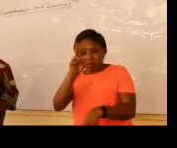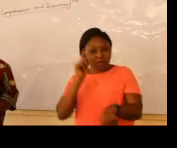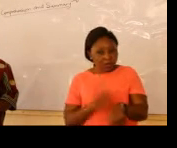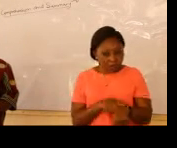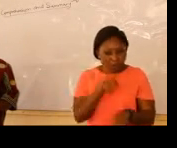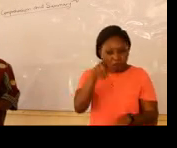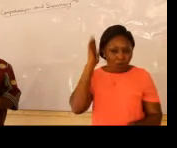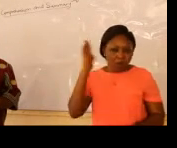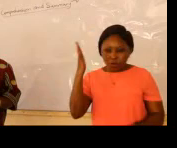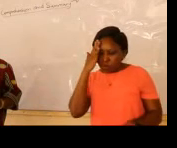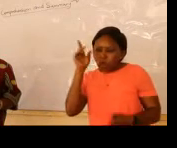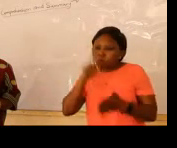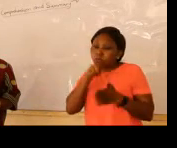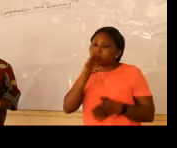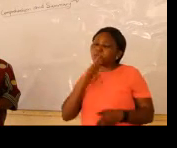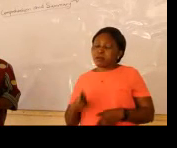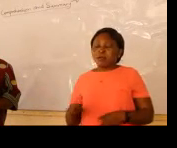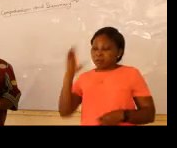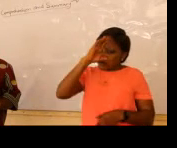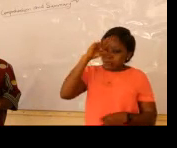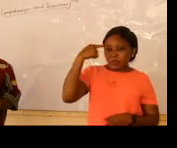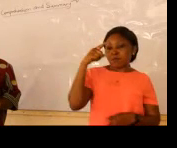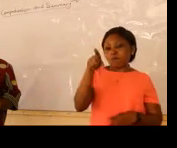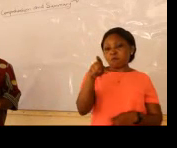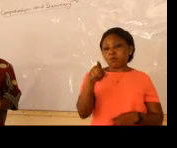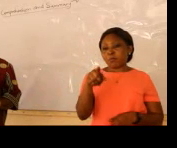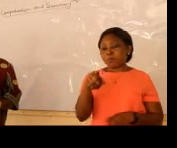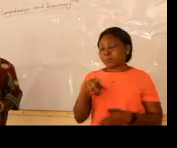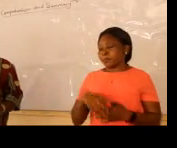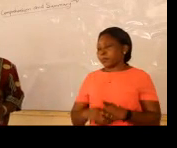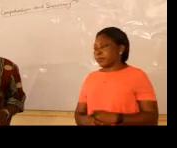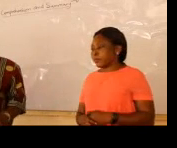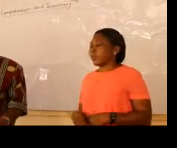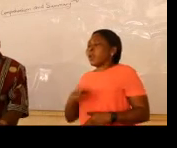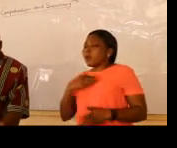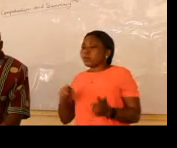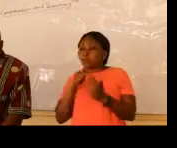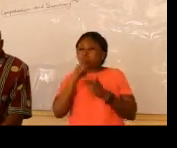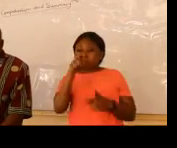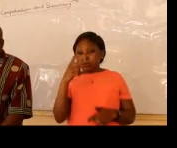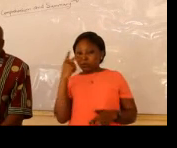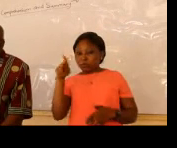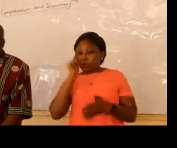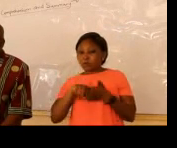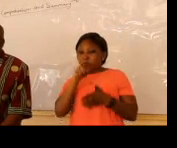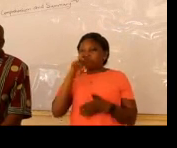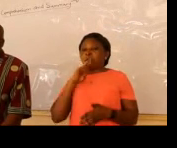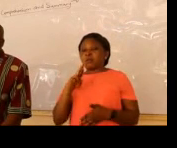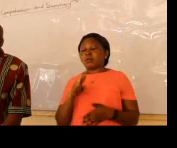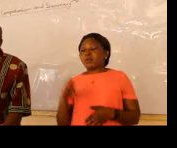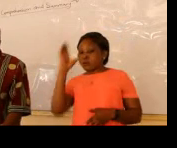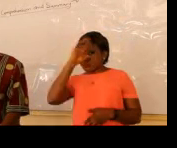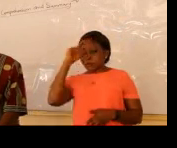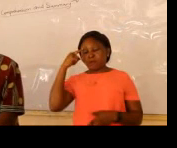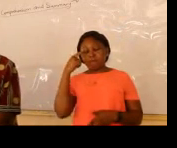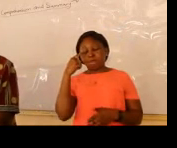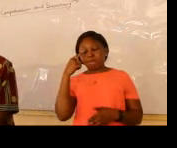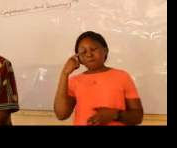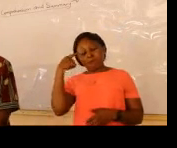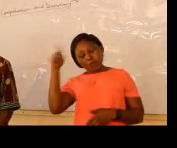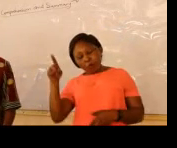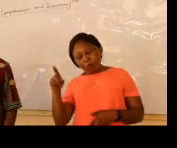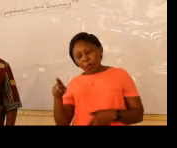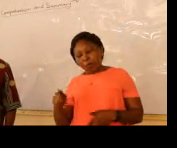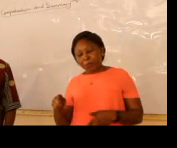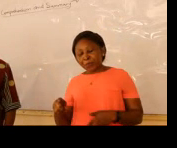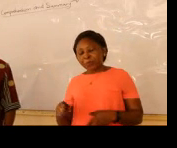know actually what you are looking for. And when you see what you are looking for, underline